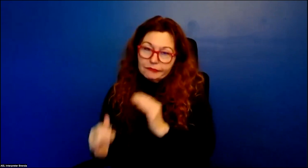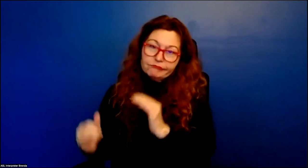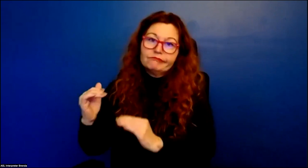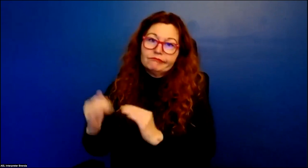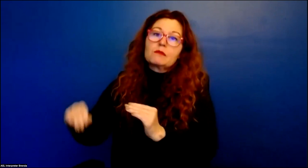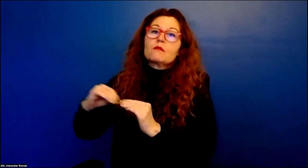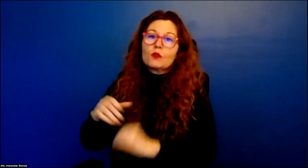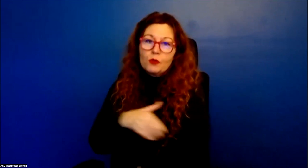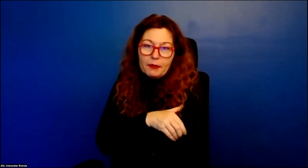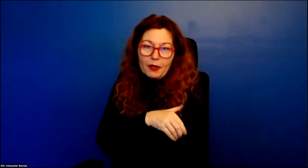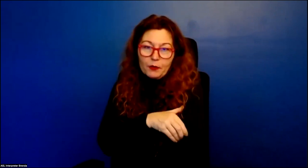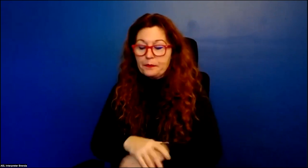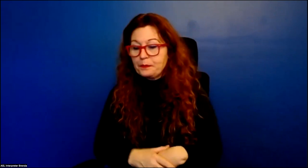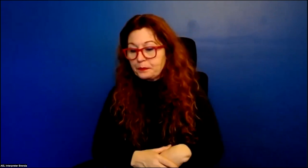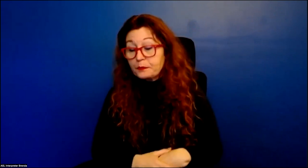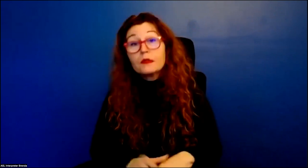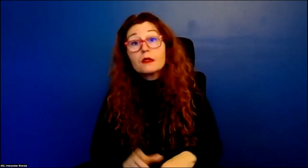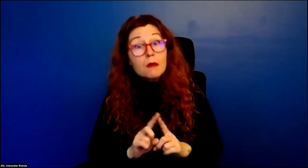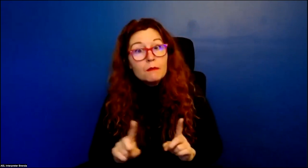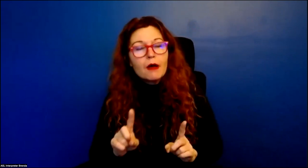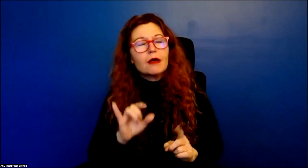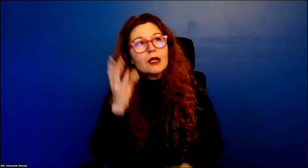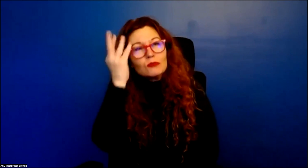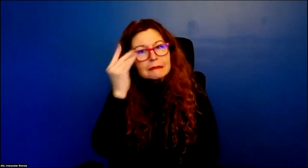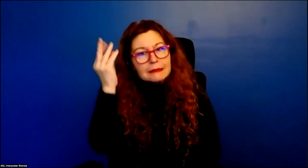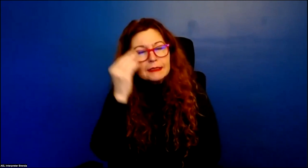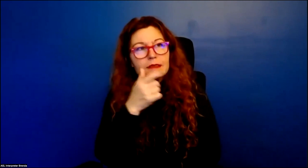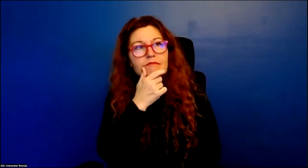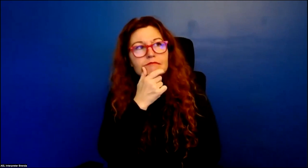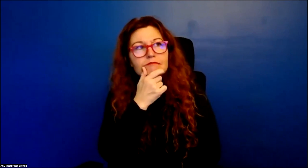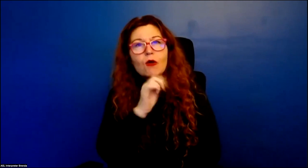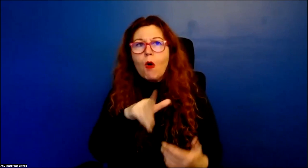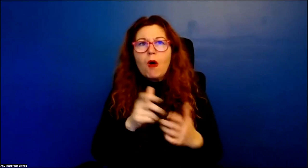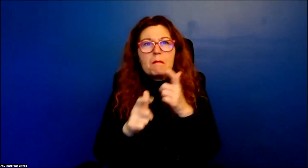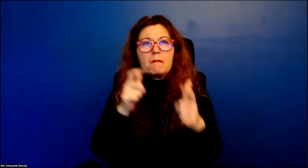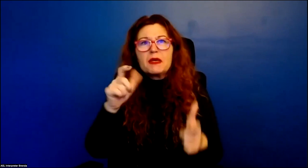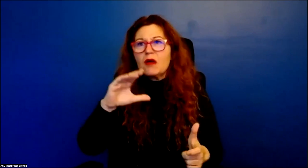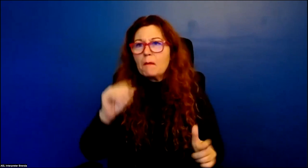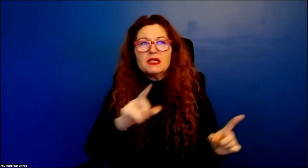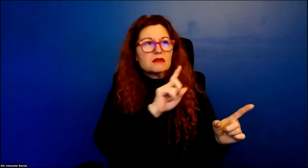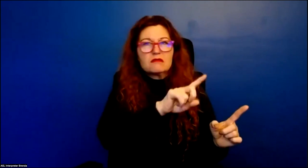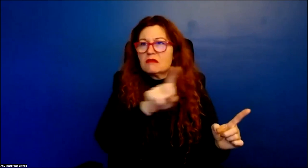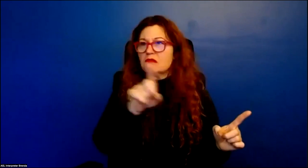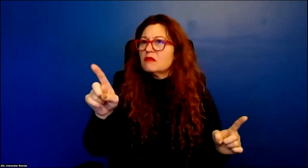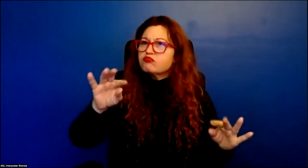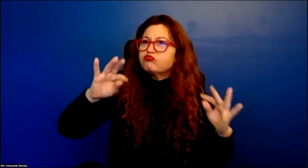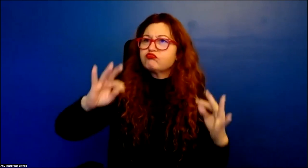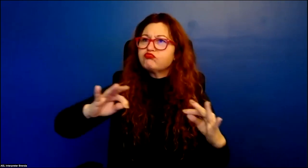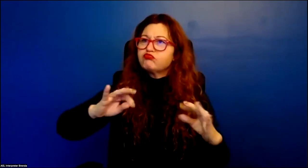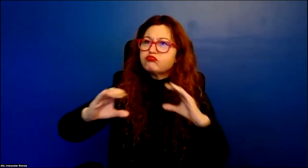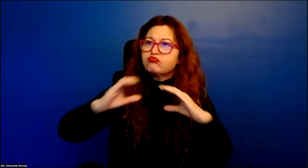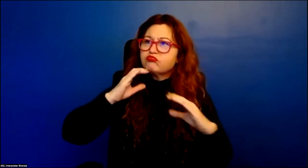really big brands that are good at communication and at the branding, they all have taken on this